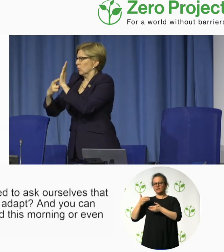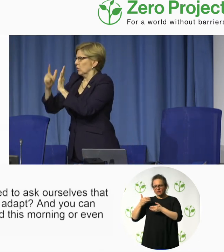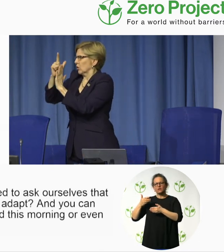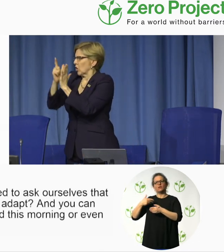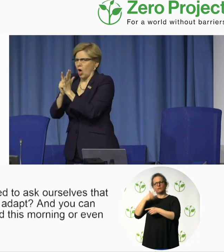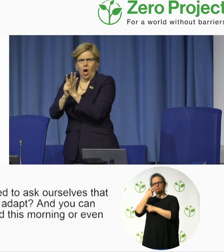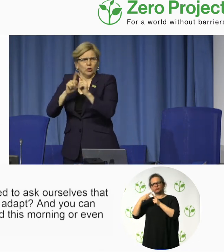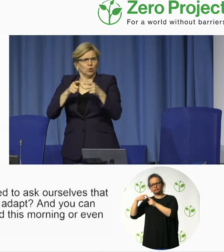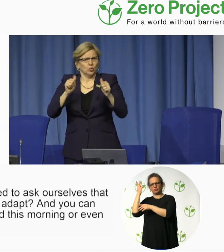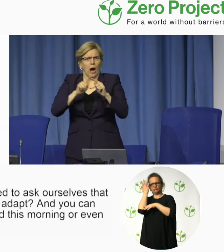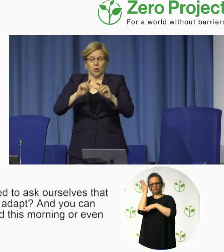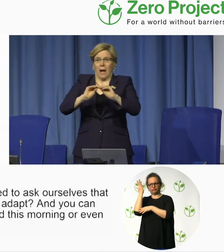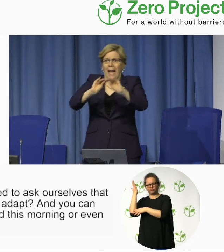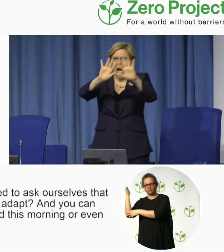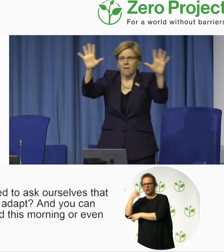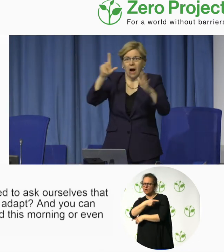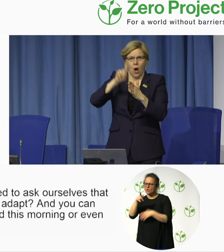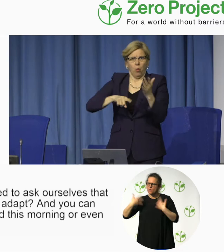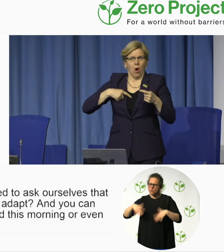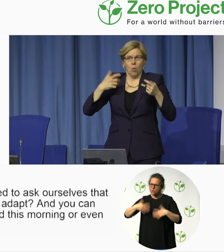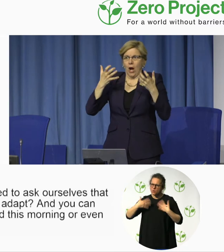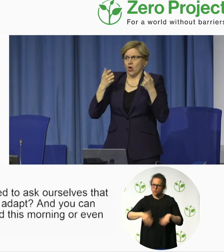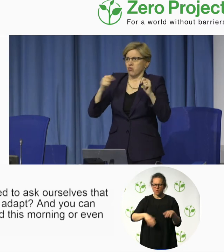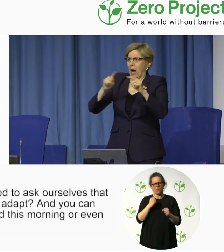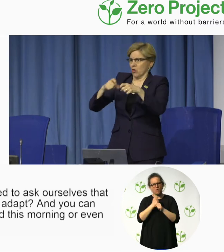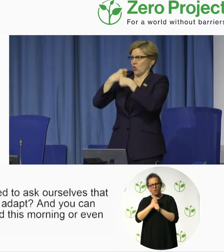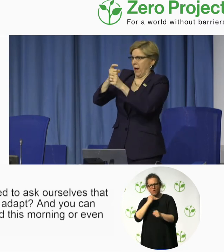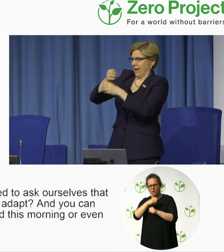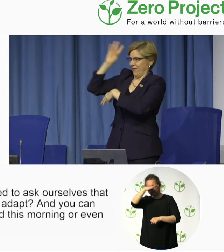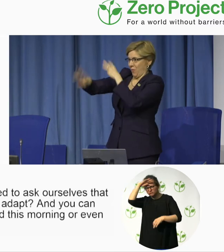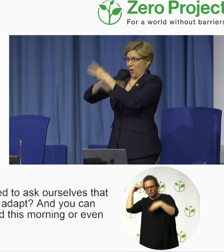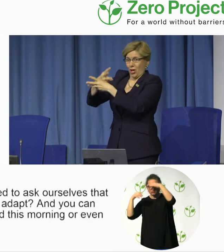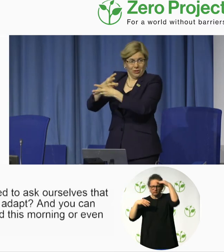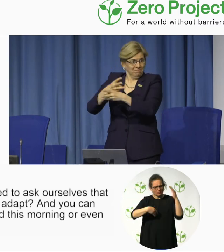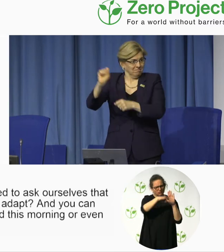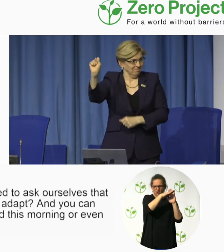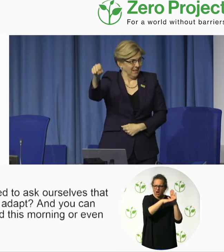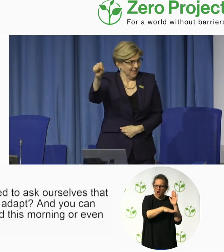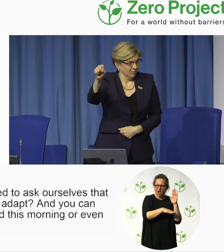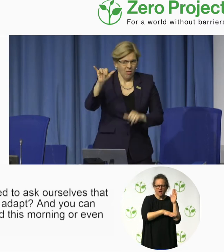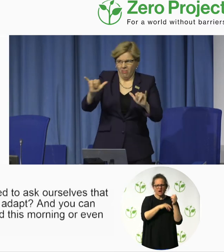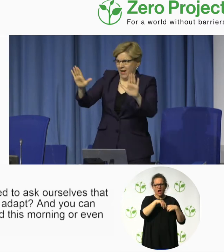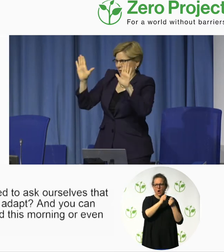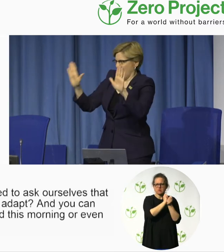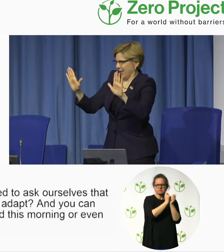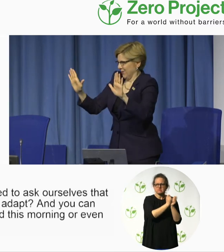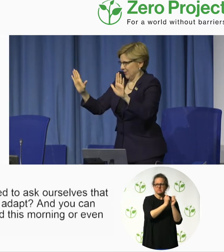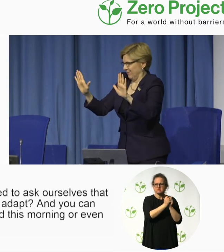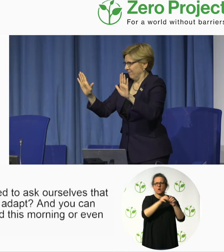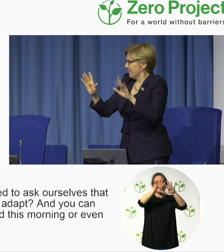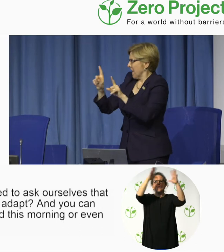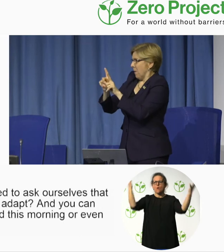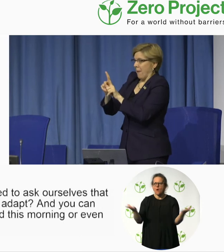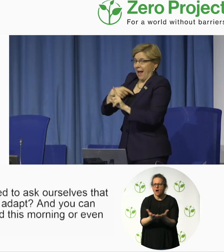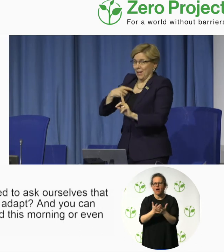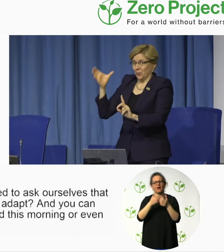job of setting up regulations, legislation, to clarify what it is that we'd like to create in the world. And I